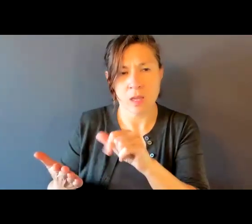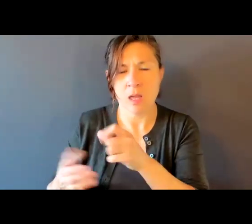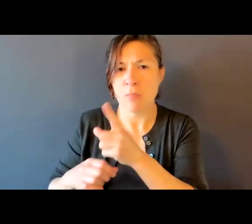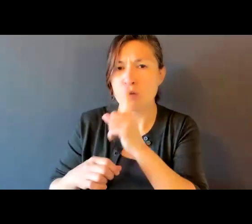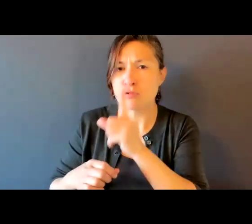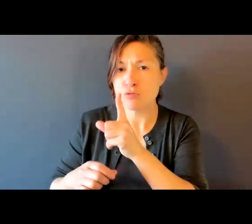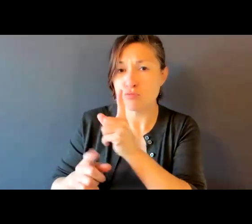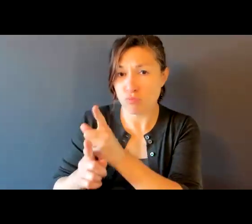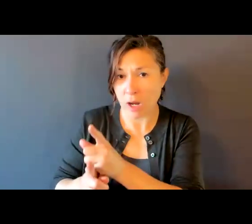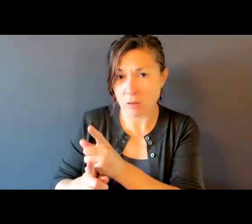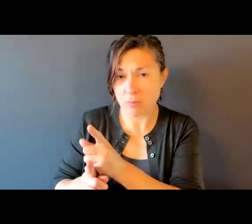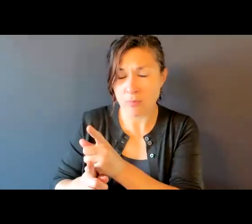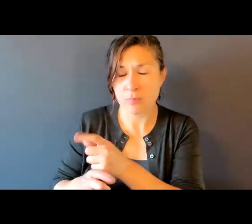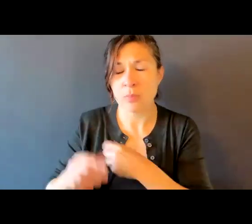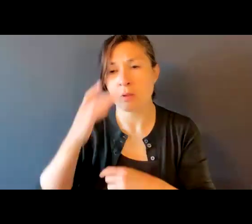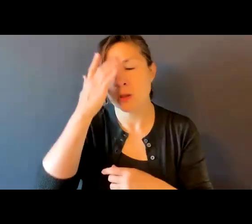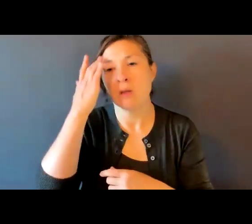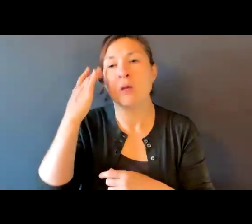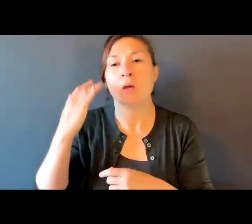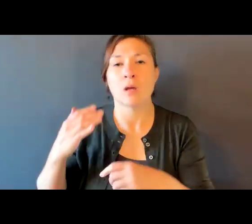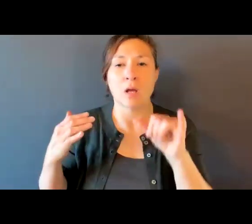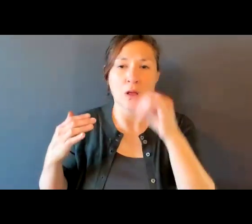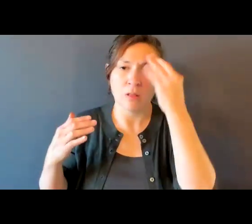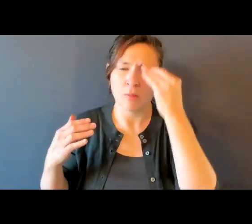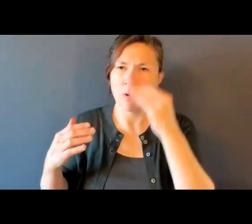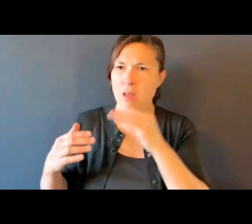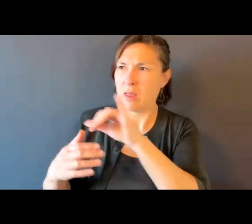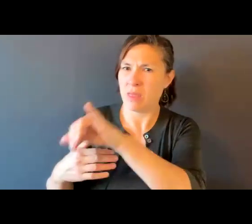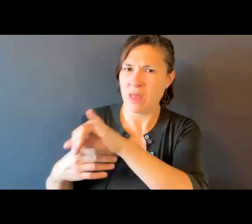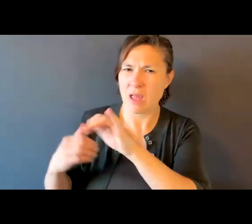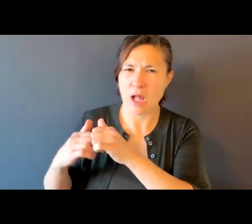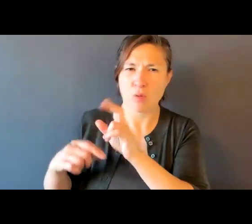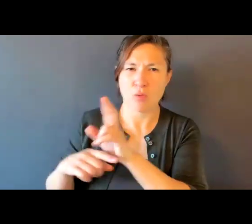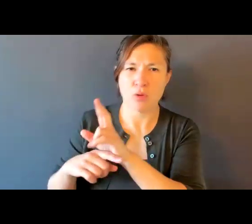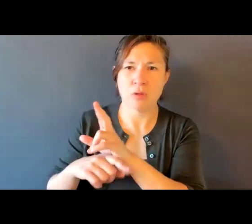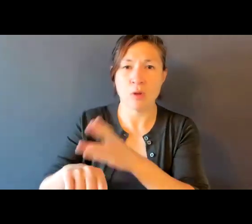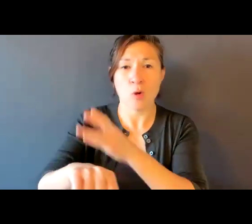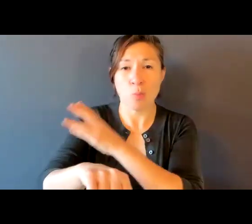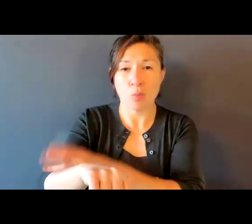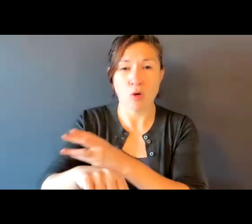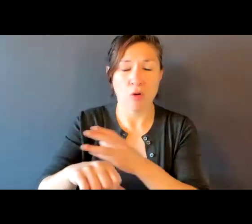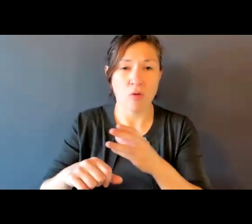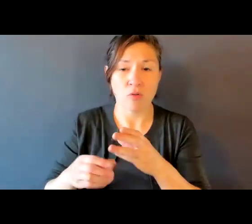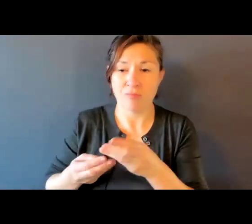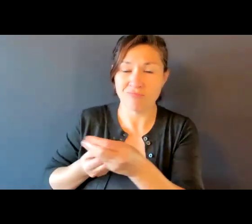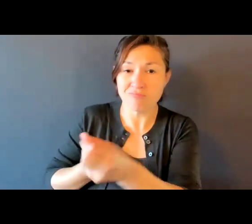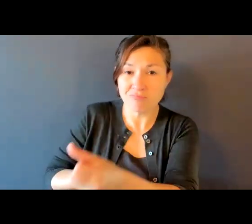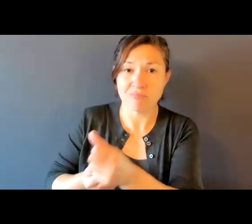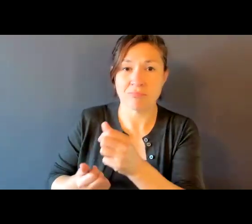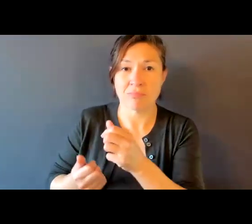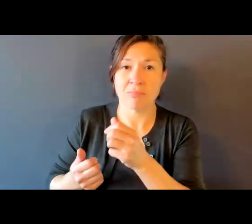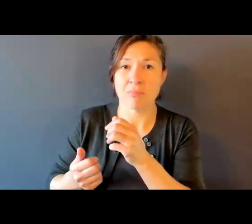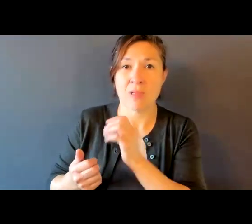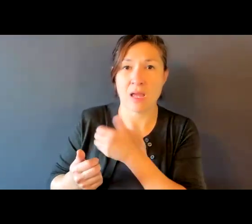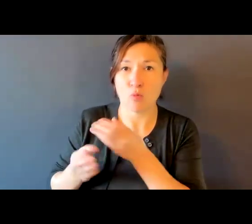accurate, and then think about how are we using that to improve the efficiency of routes. So I think that's our big focus right now. And then